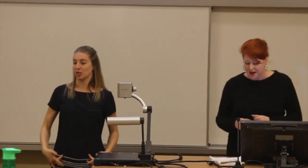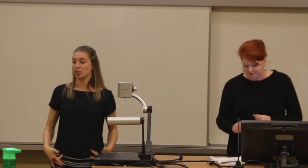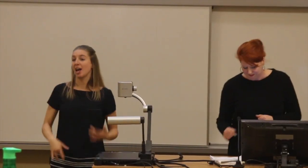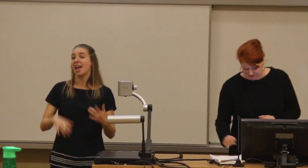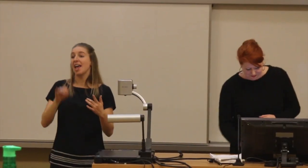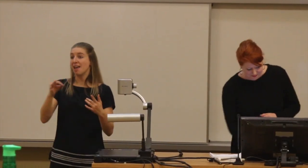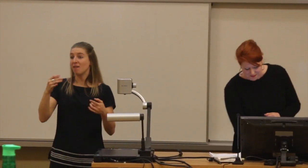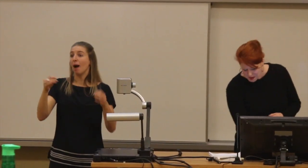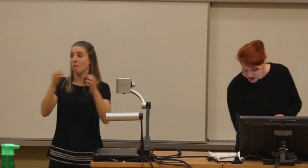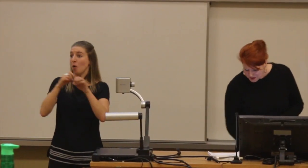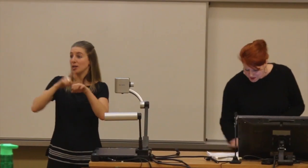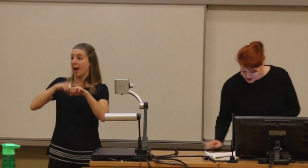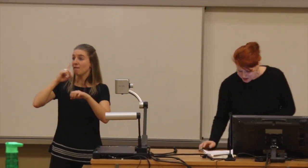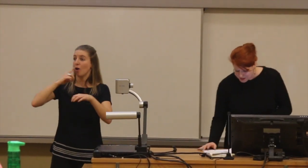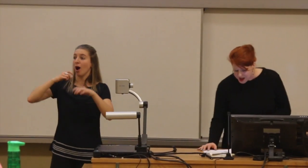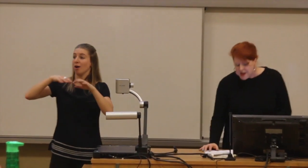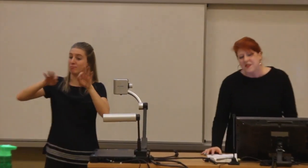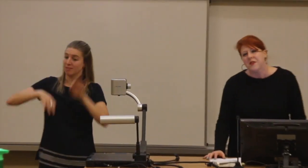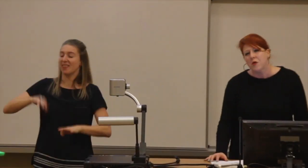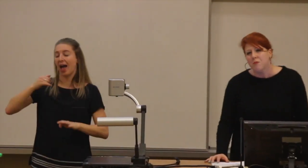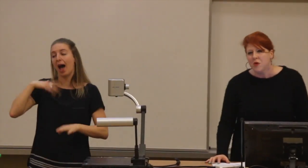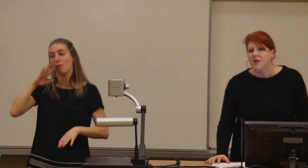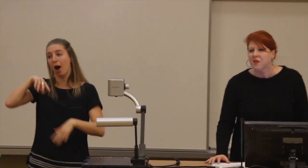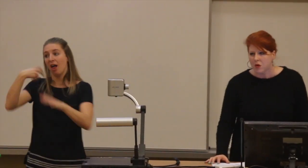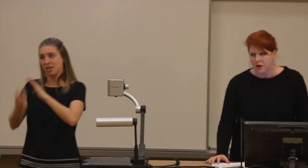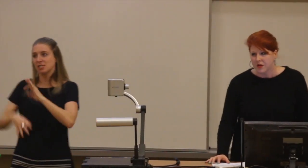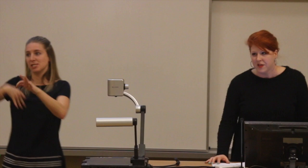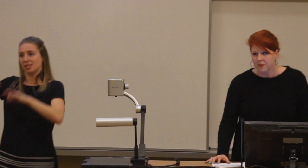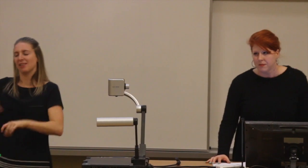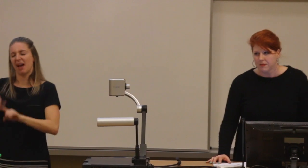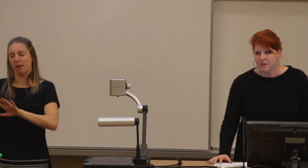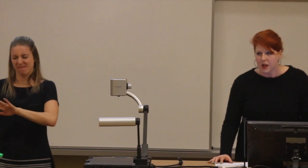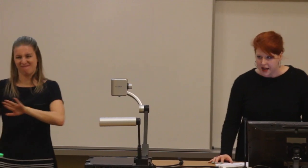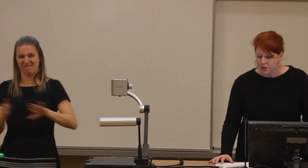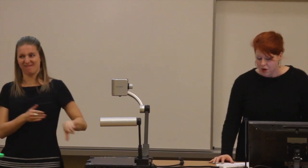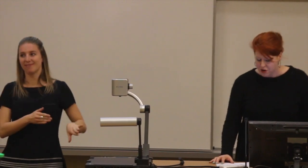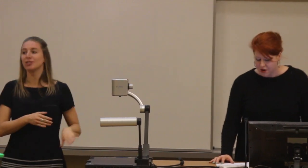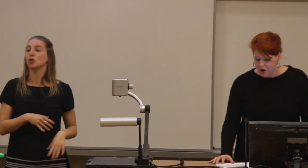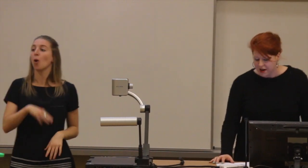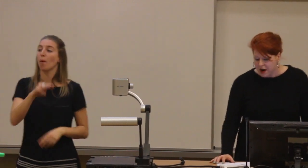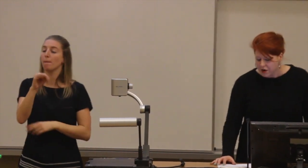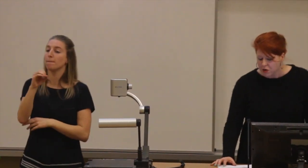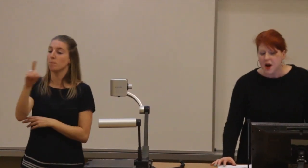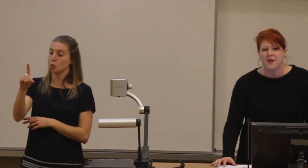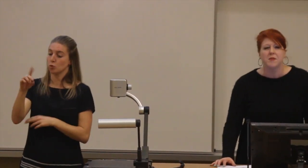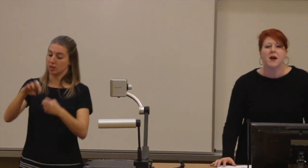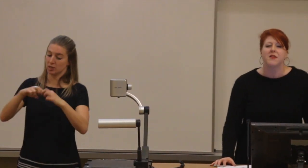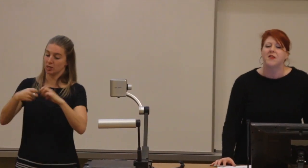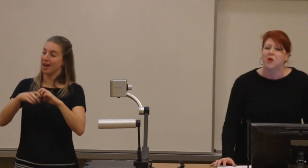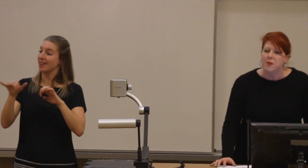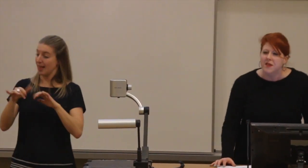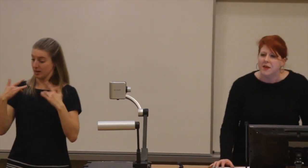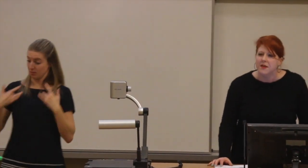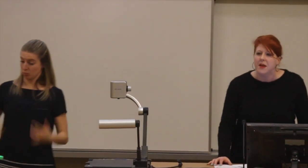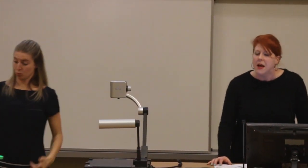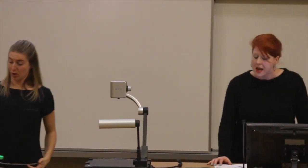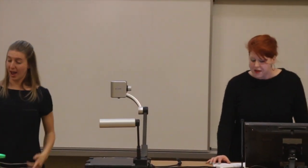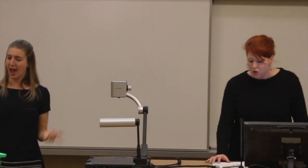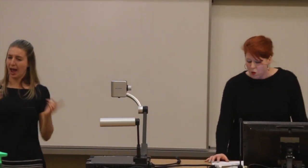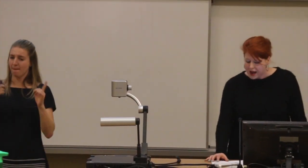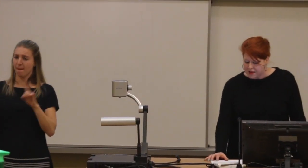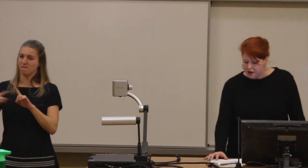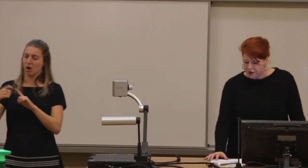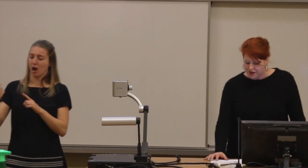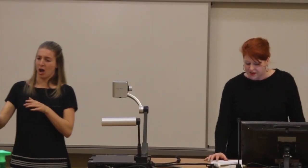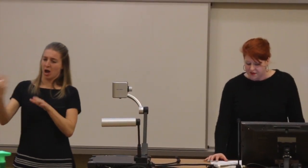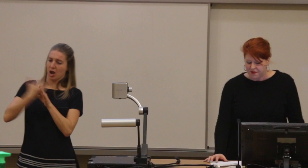delve into that, but we're not. So mood disorders, like depression, are characterized by disturbances in